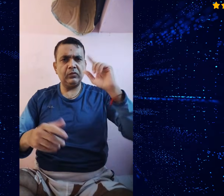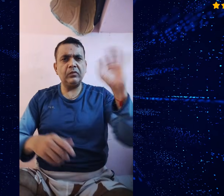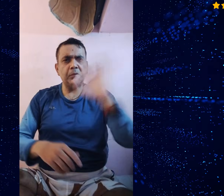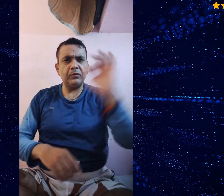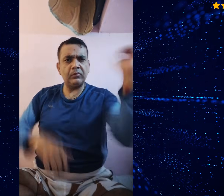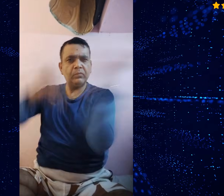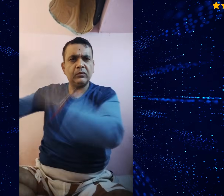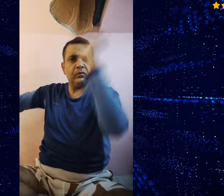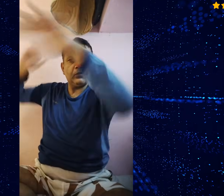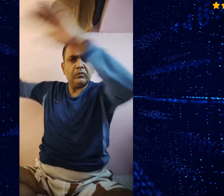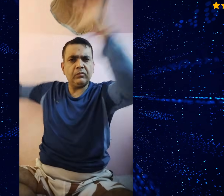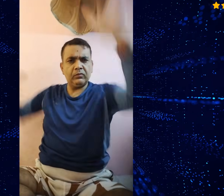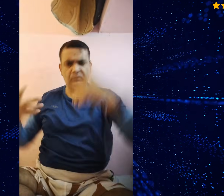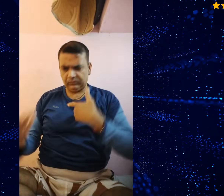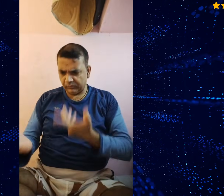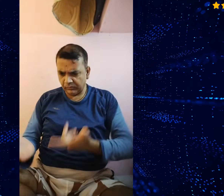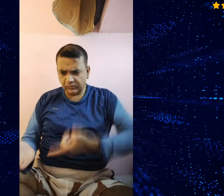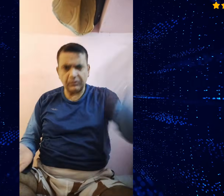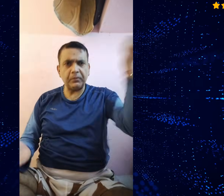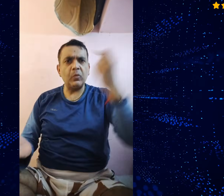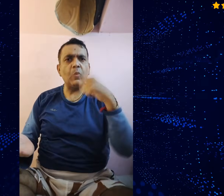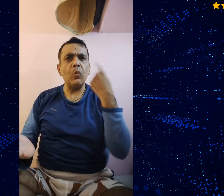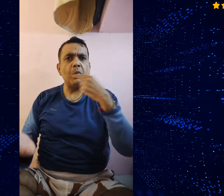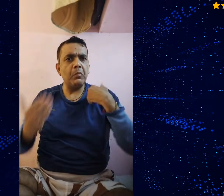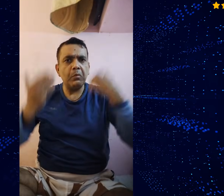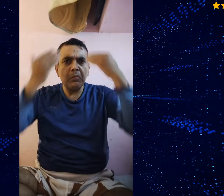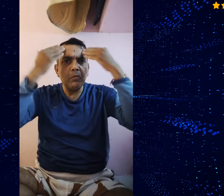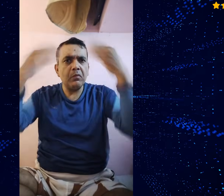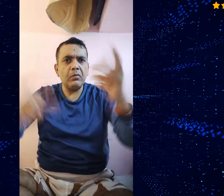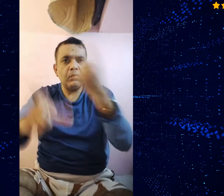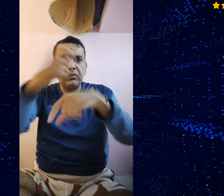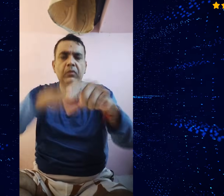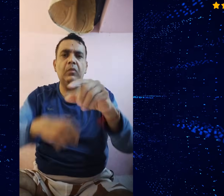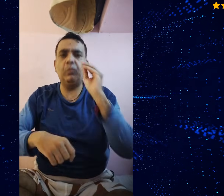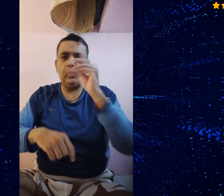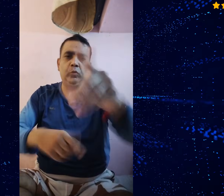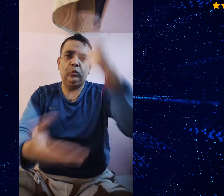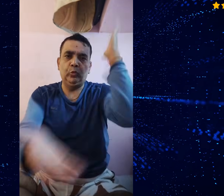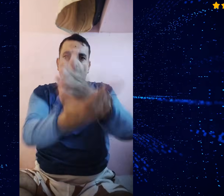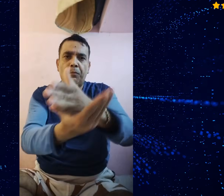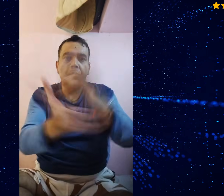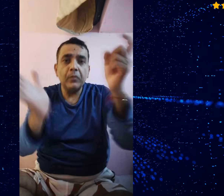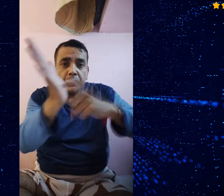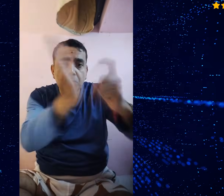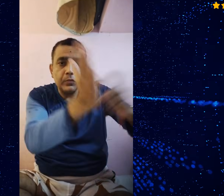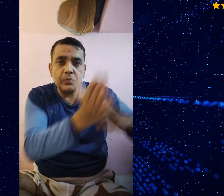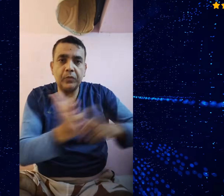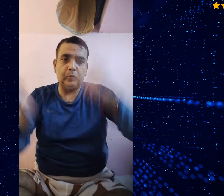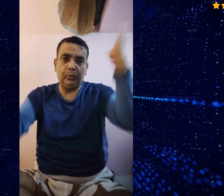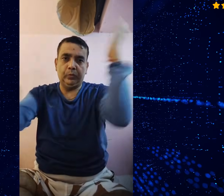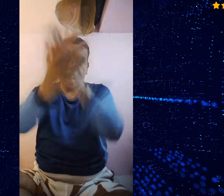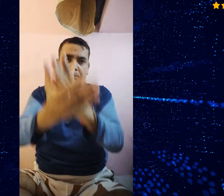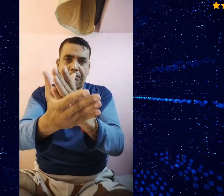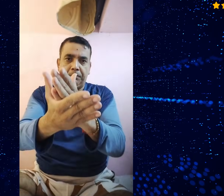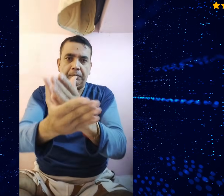to the attacker's SIM, and you lose cellular service. The attacker can now intercept your calls, texts, and